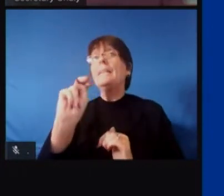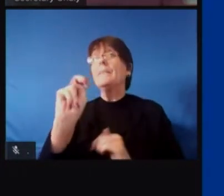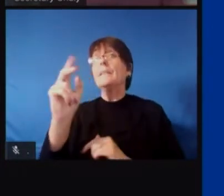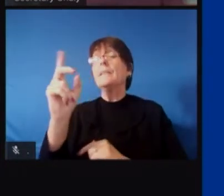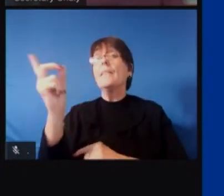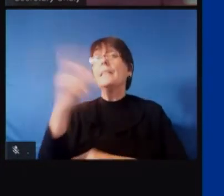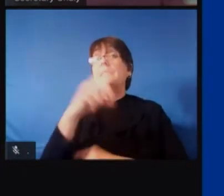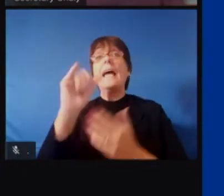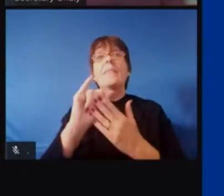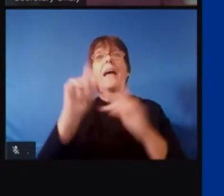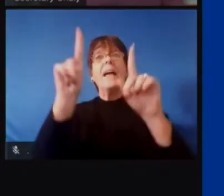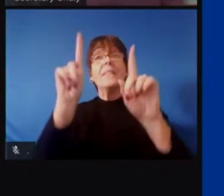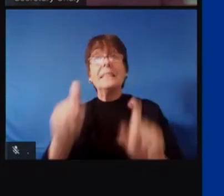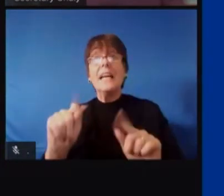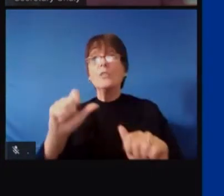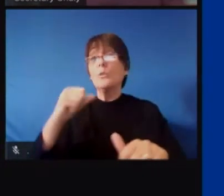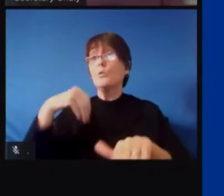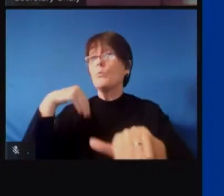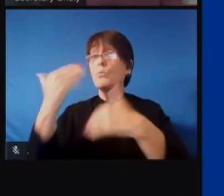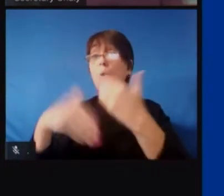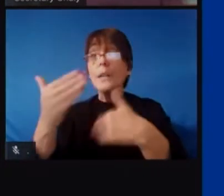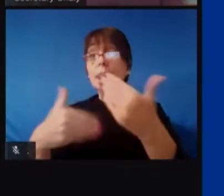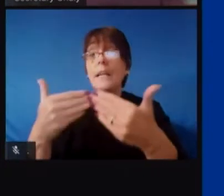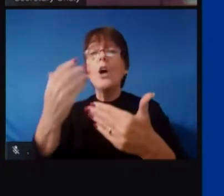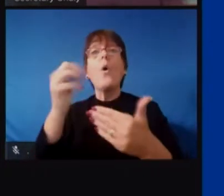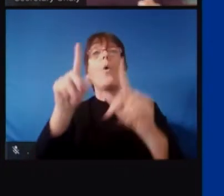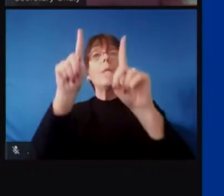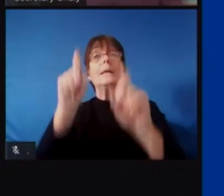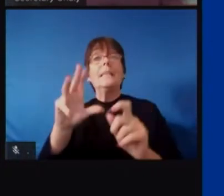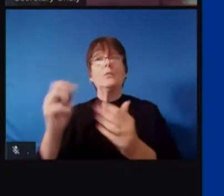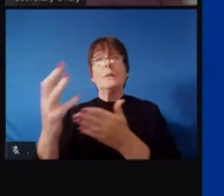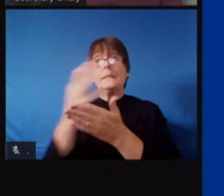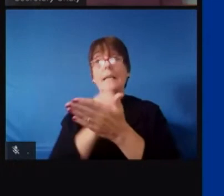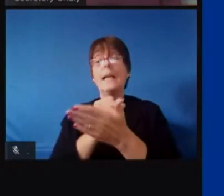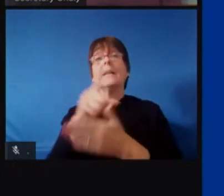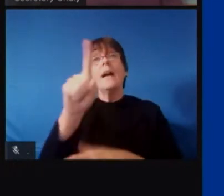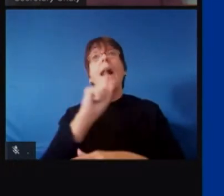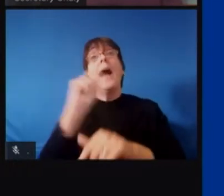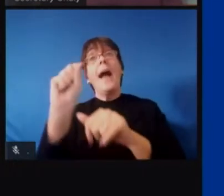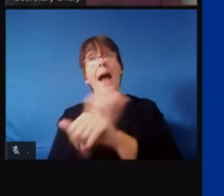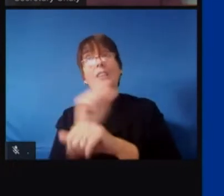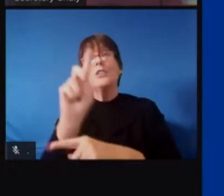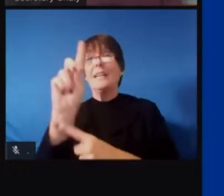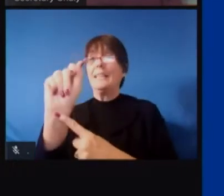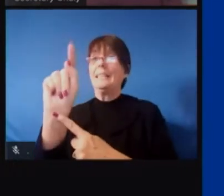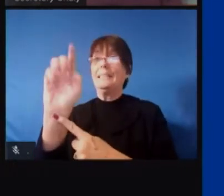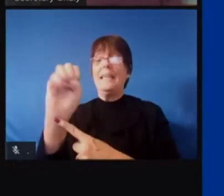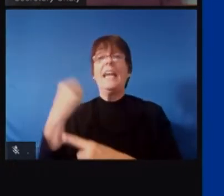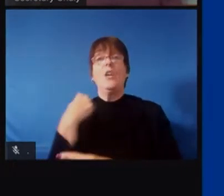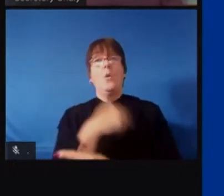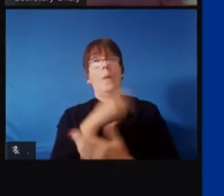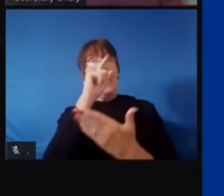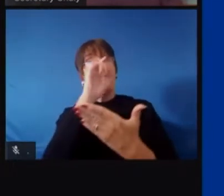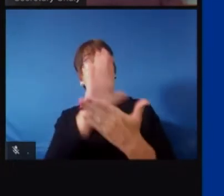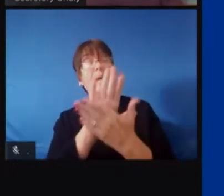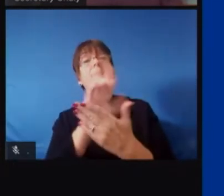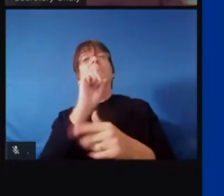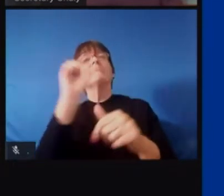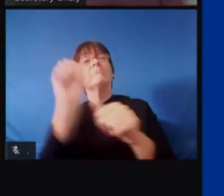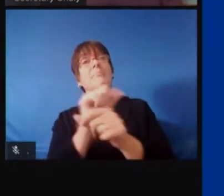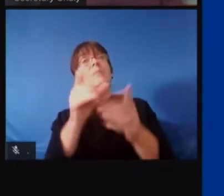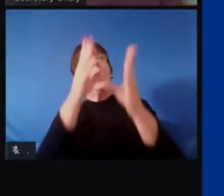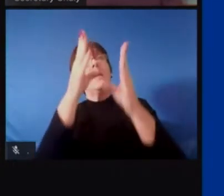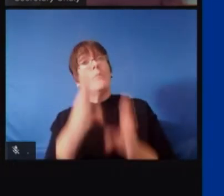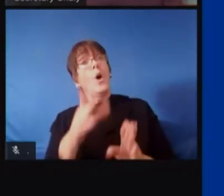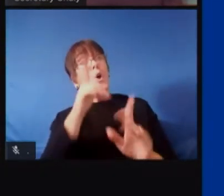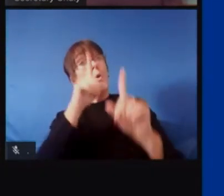this test was processed or the test was collected. It's actually the day that we believe is the day that that person who